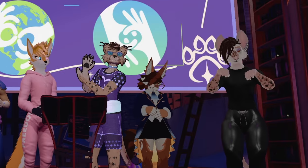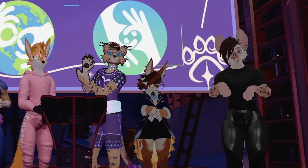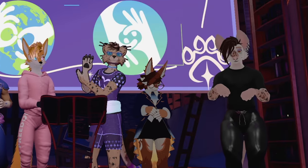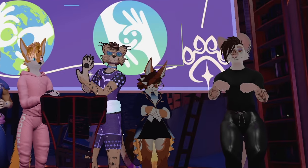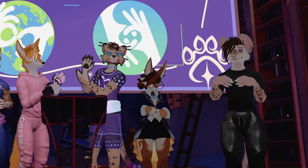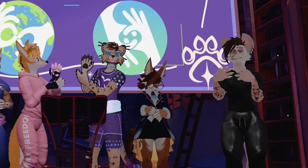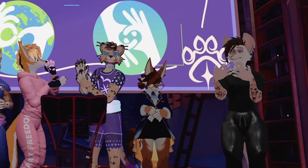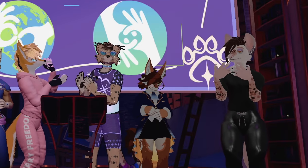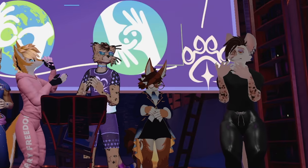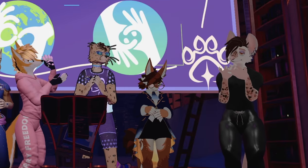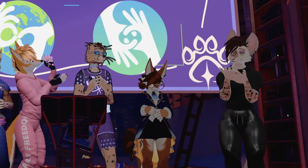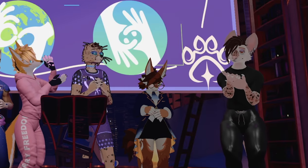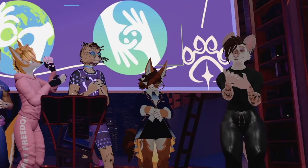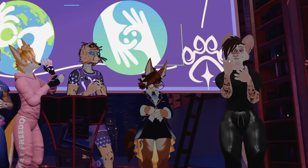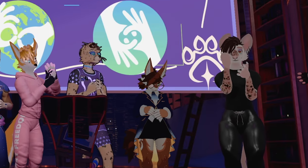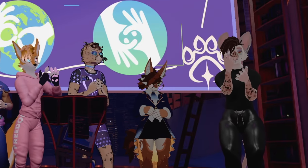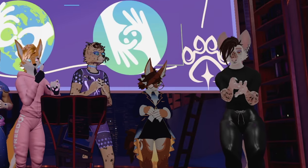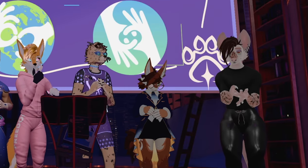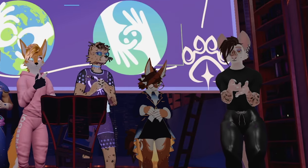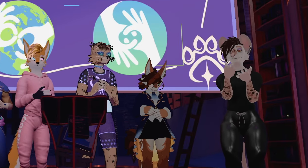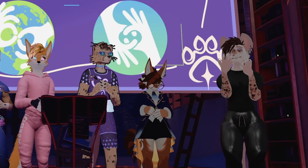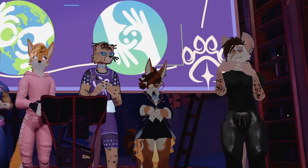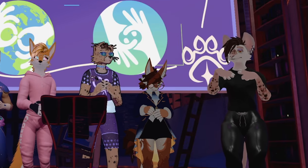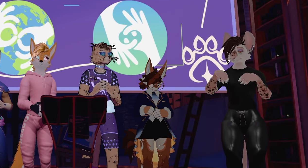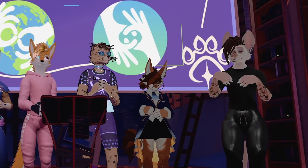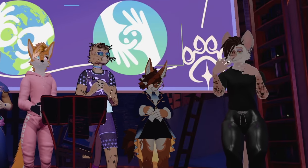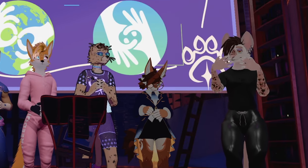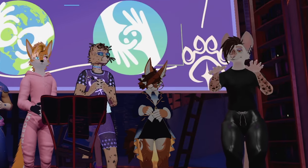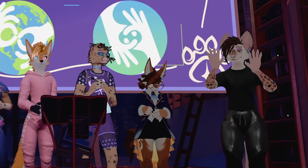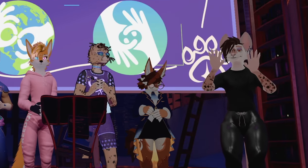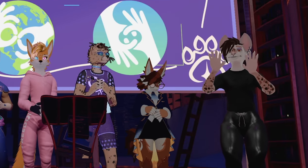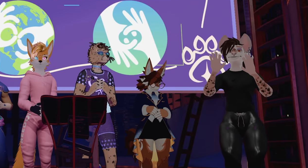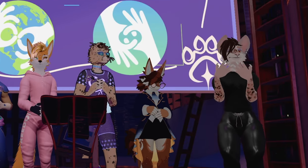get approved, all that stuff, and get in where we can start teaching you guys sign language.